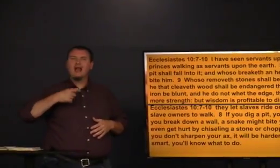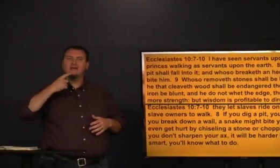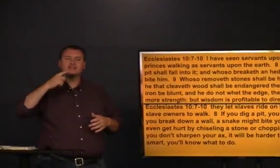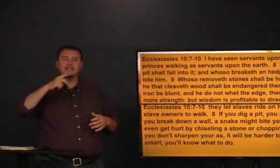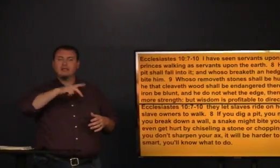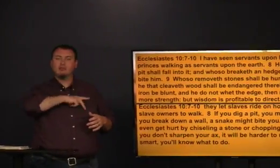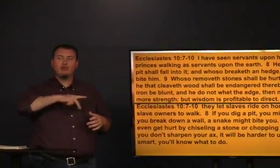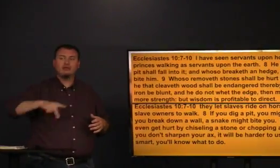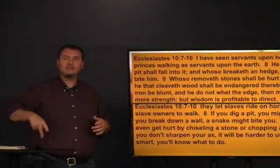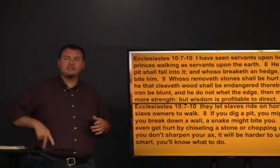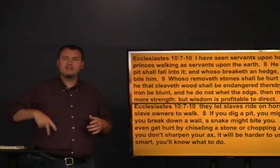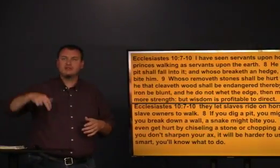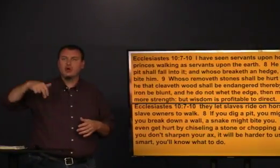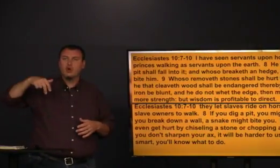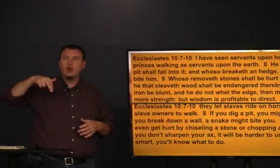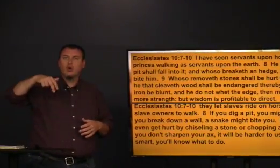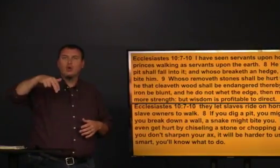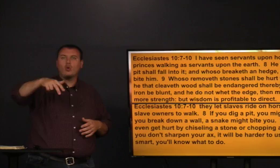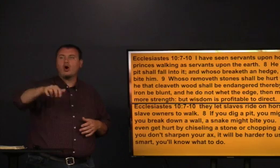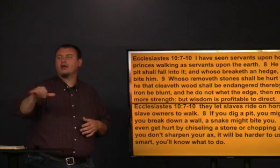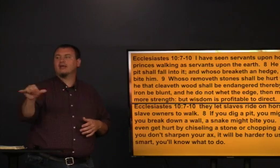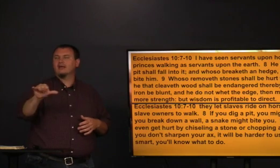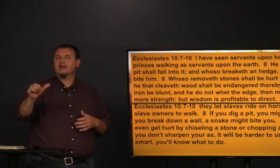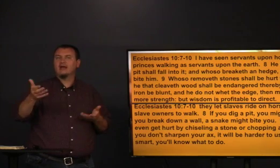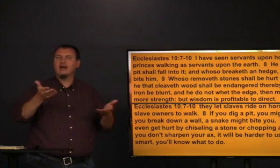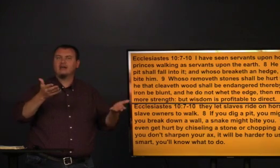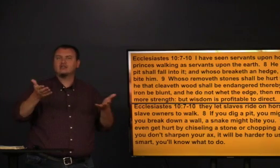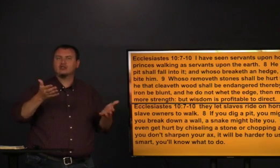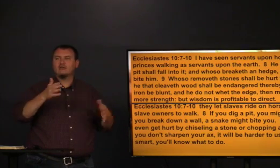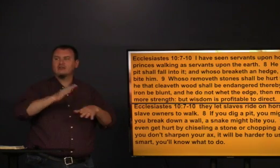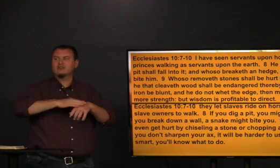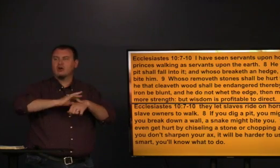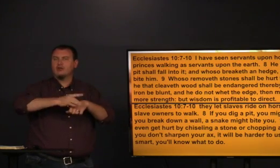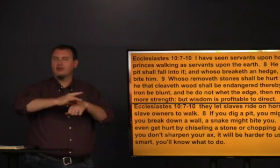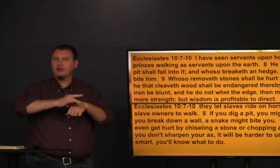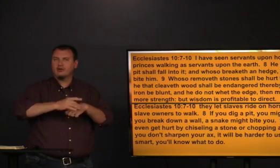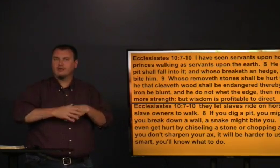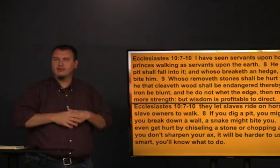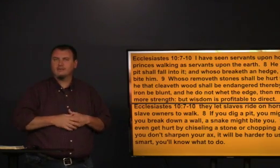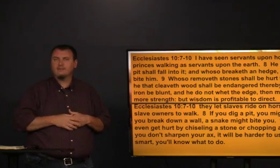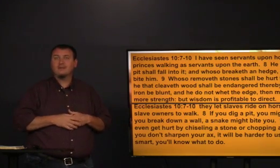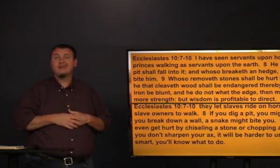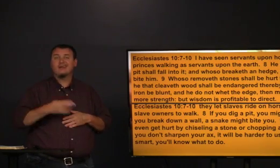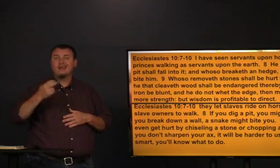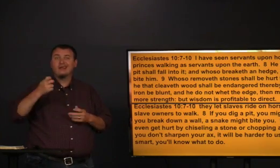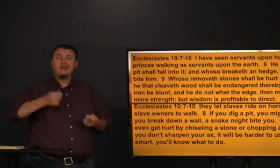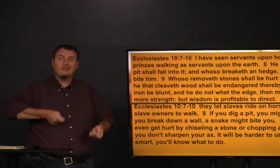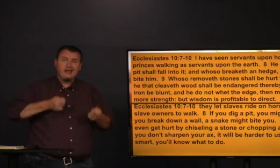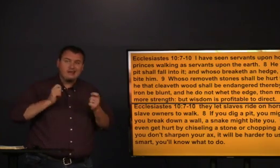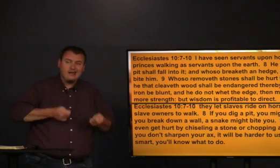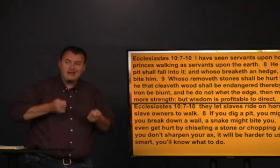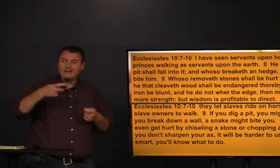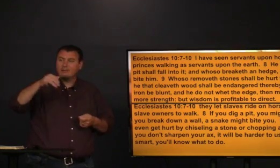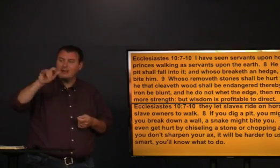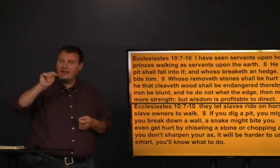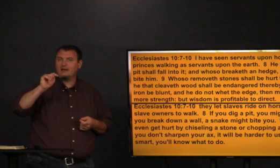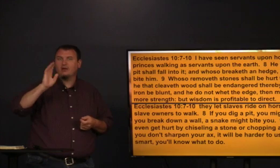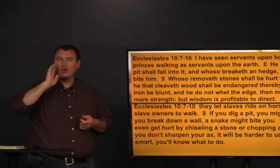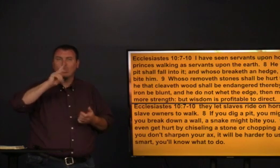I've seen princes walking as servants on the earth. He that diggeth a pit